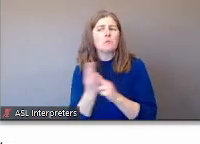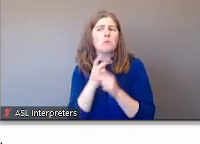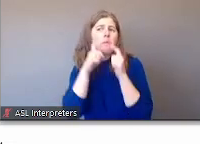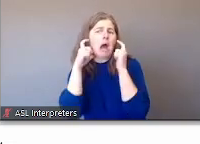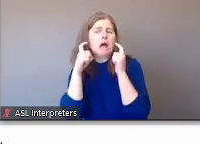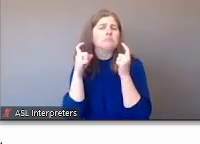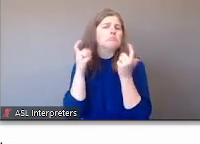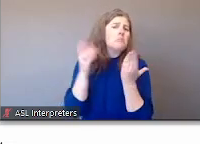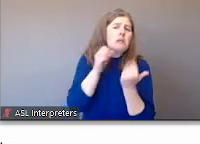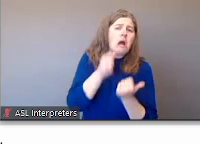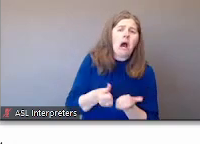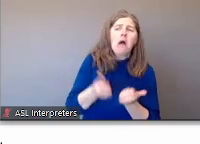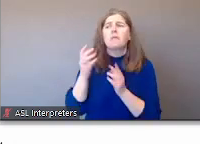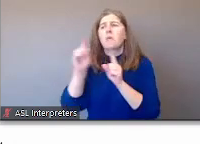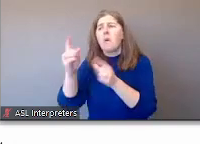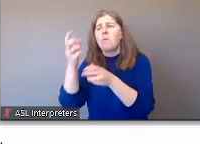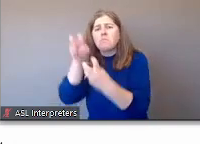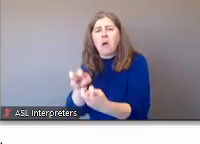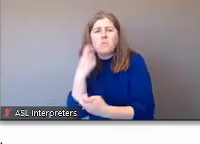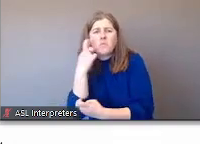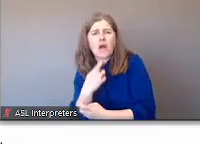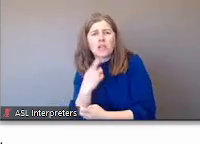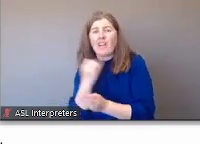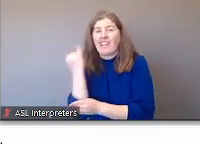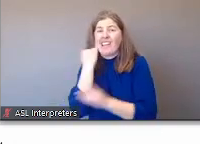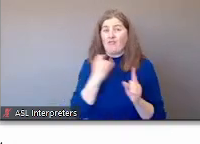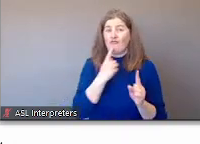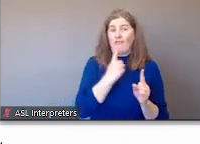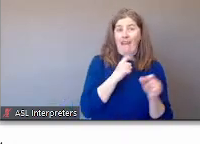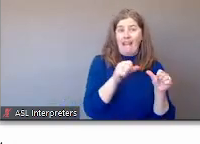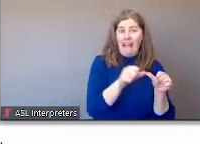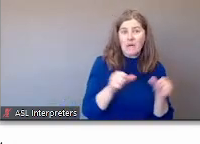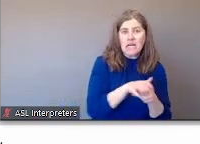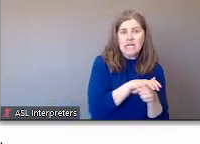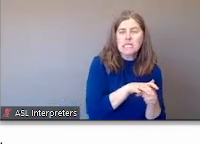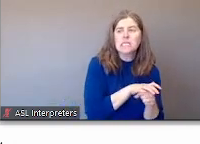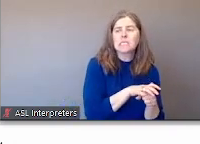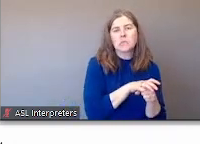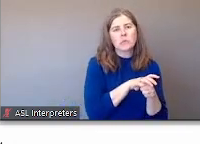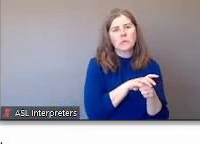not. You might go to a restaurant. If you live in a red area, you'd want to